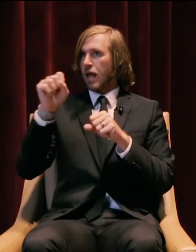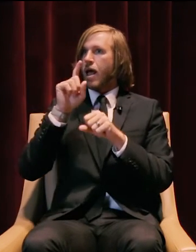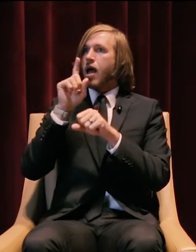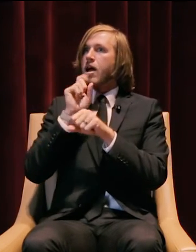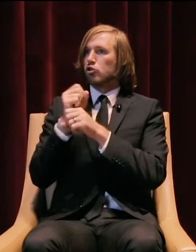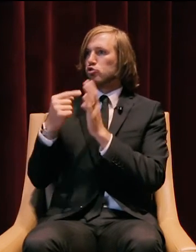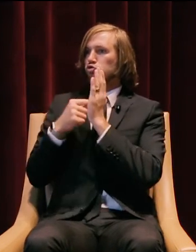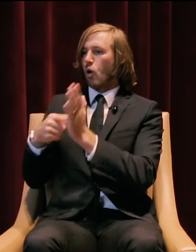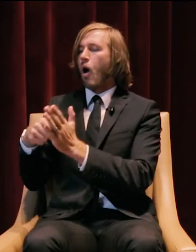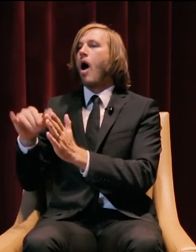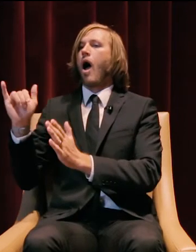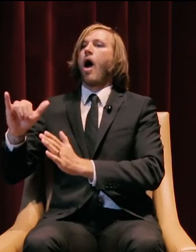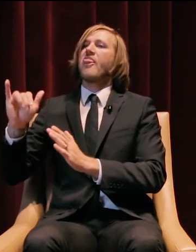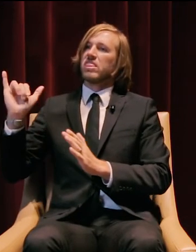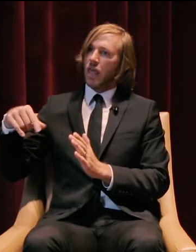actually show that your